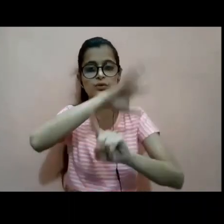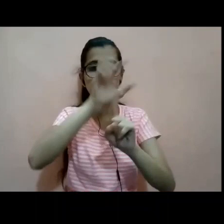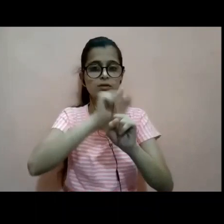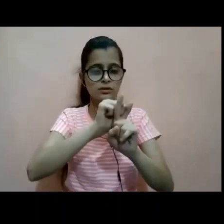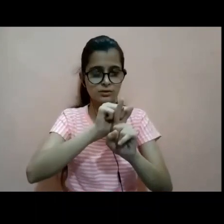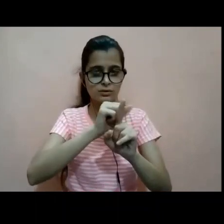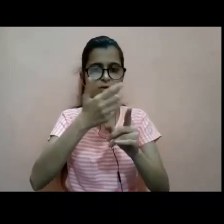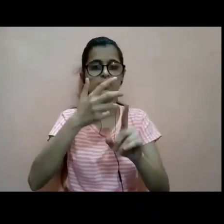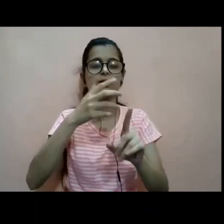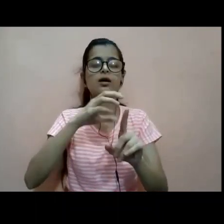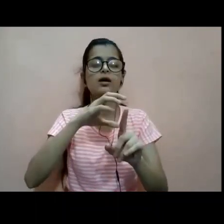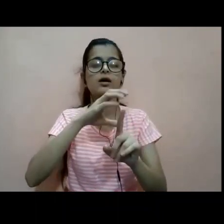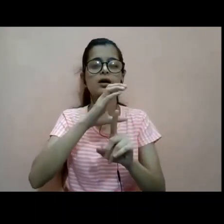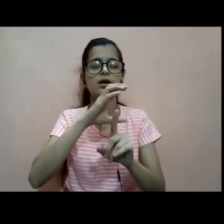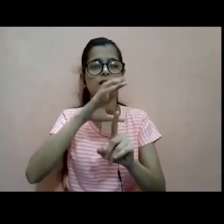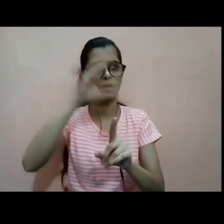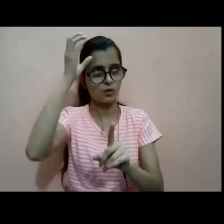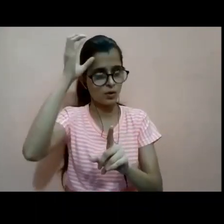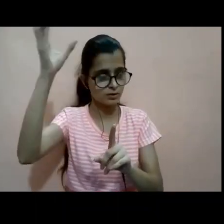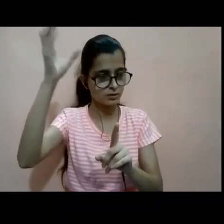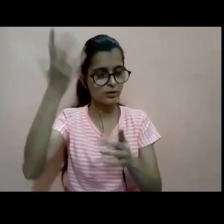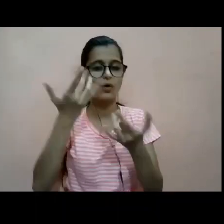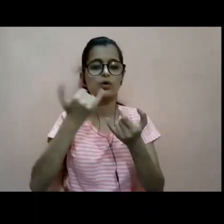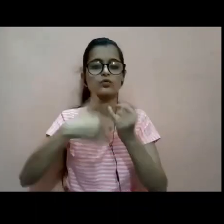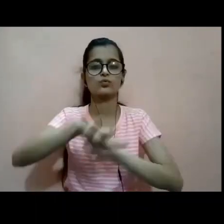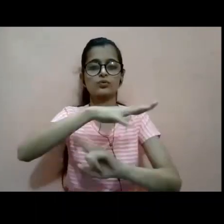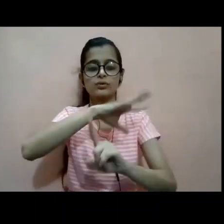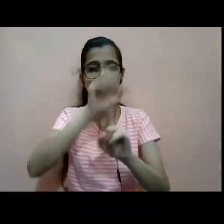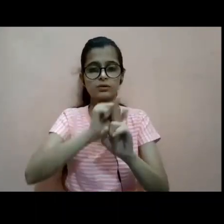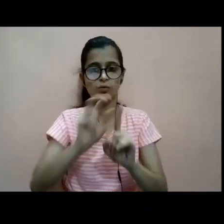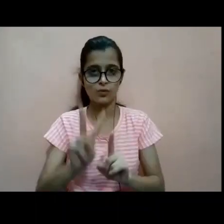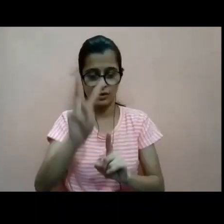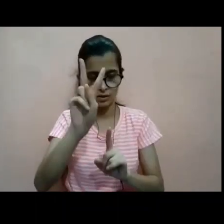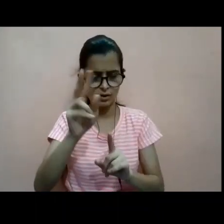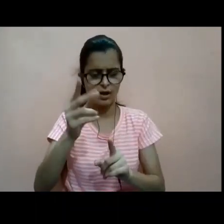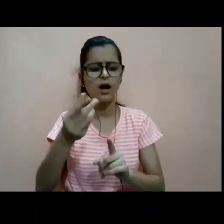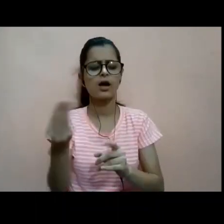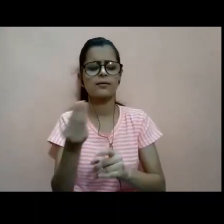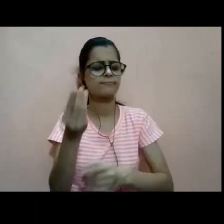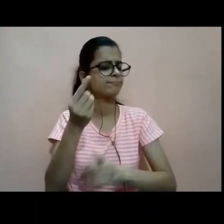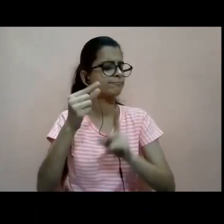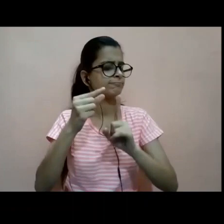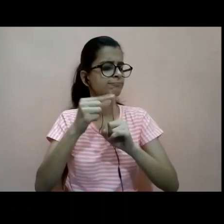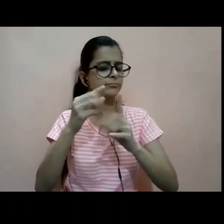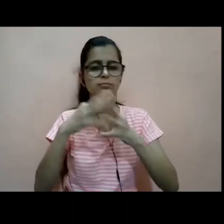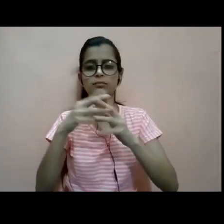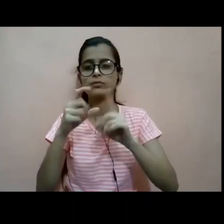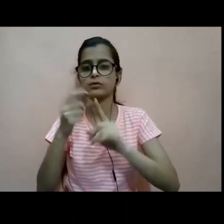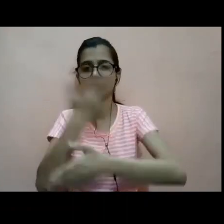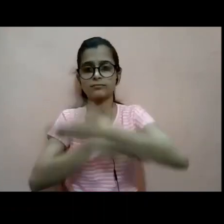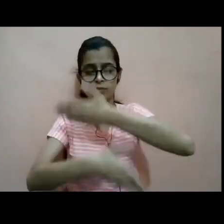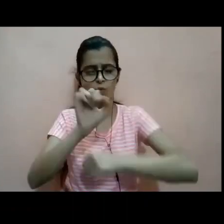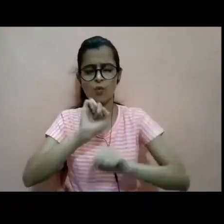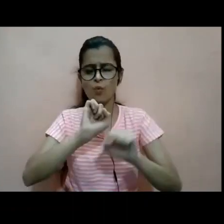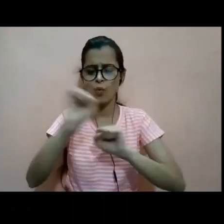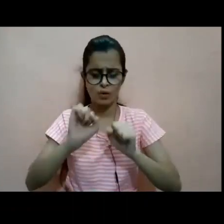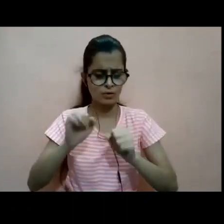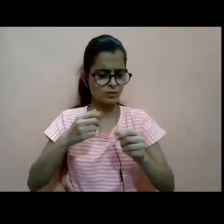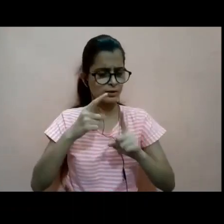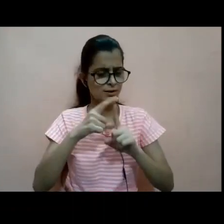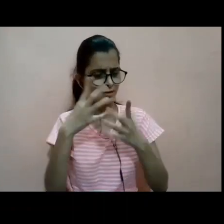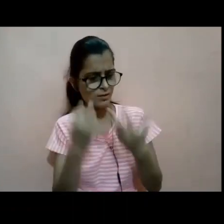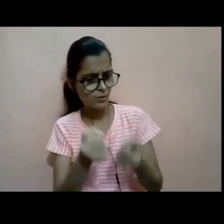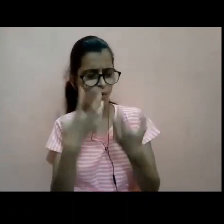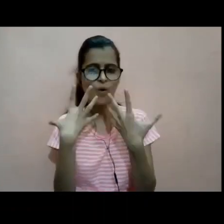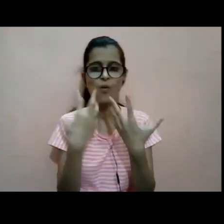some sociocultural value, the persons with disability need to curb their desires. I mean, all